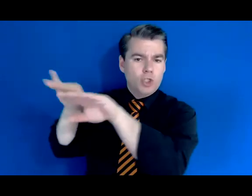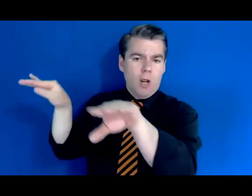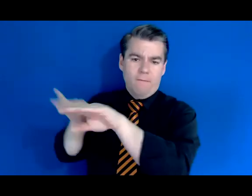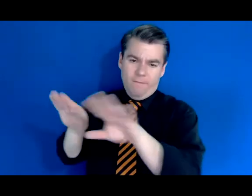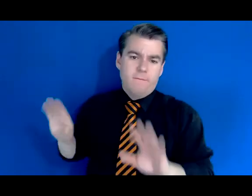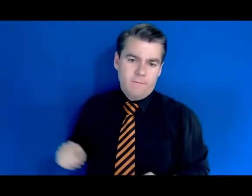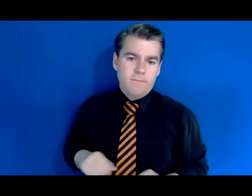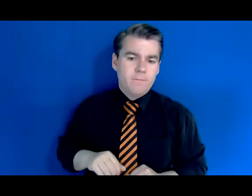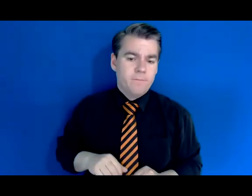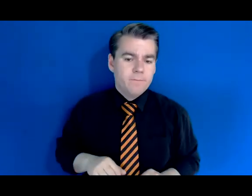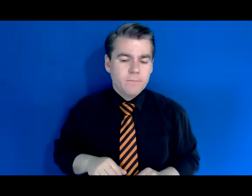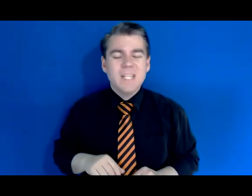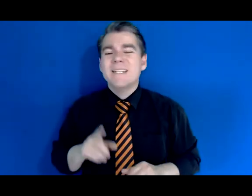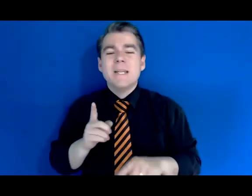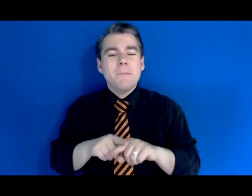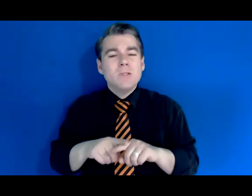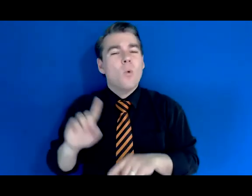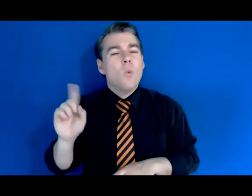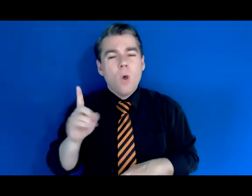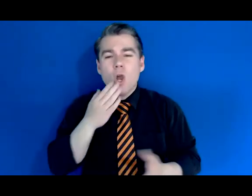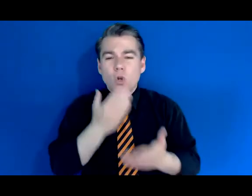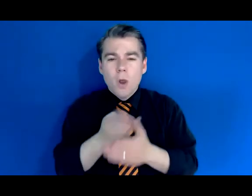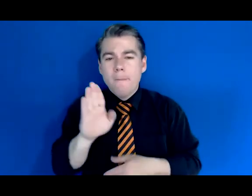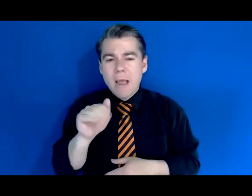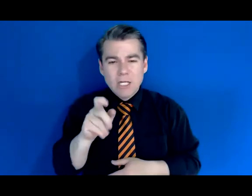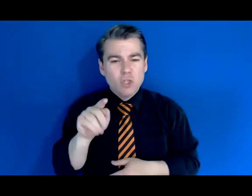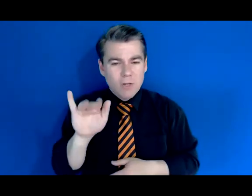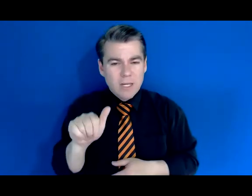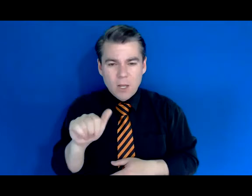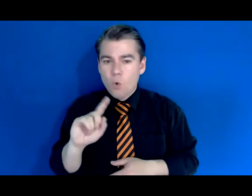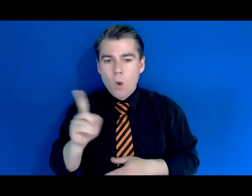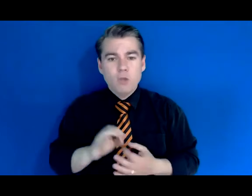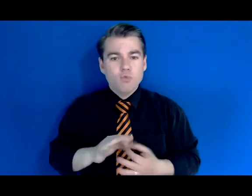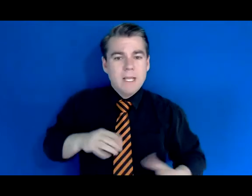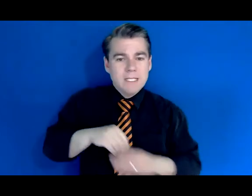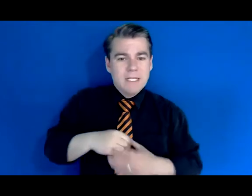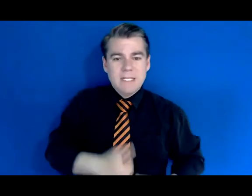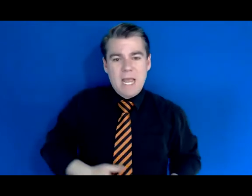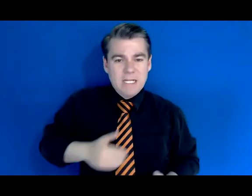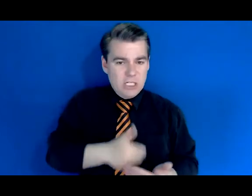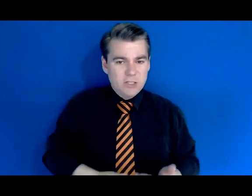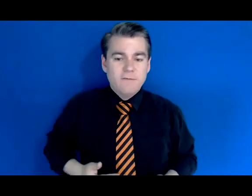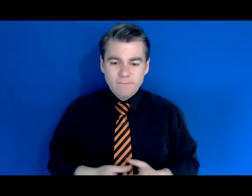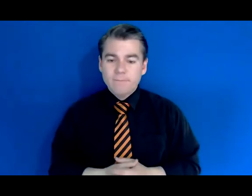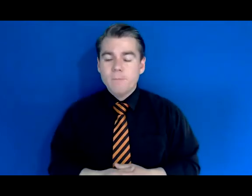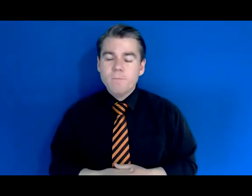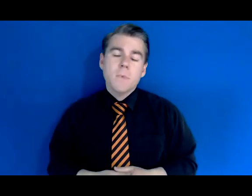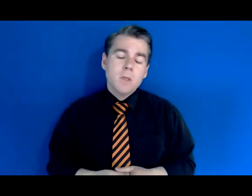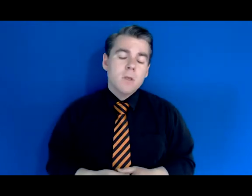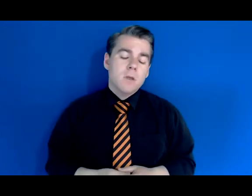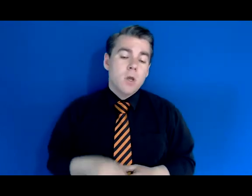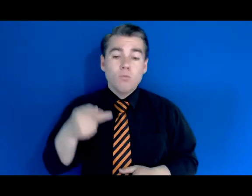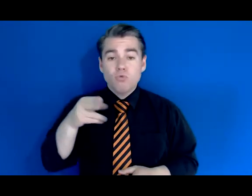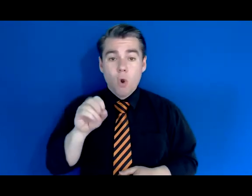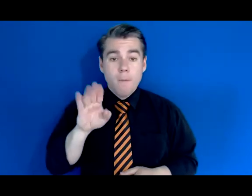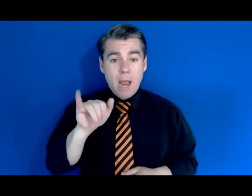and it depends on where the good bacteria will be released in the digestive tract. The probio5 coating helps it get